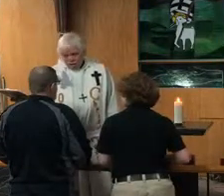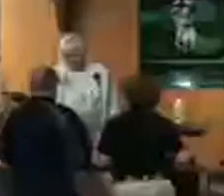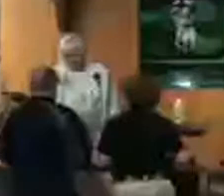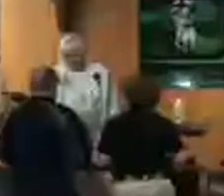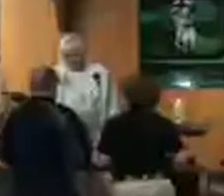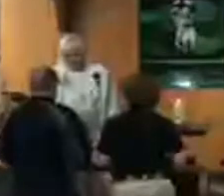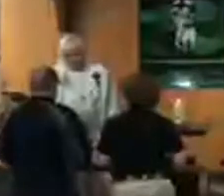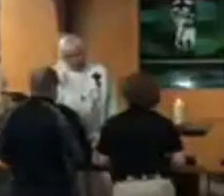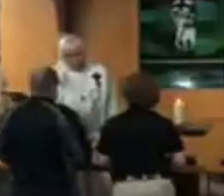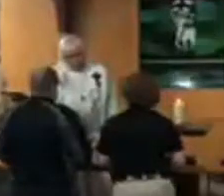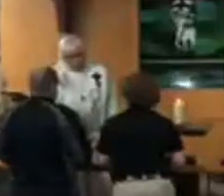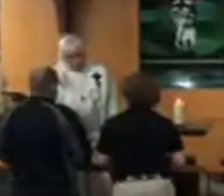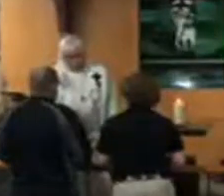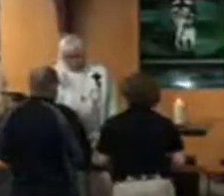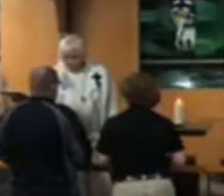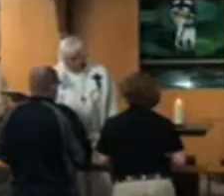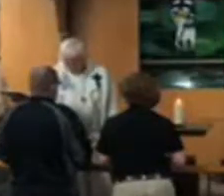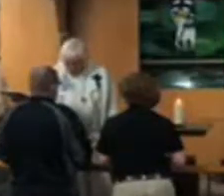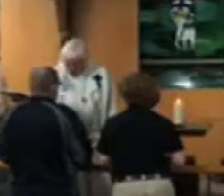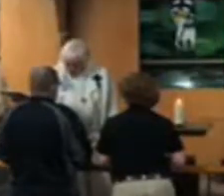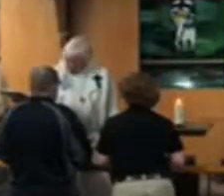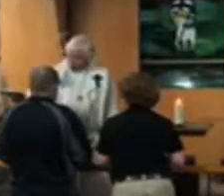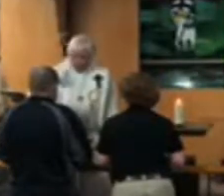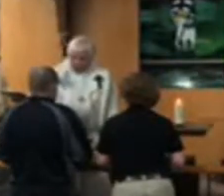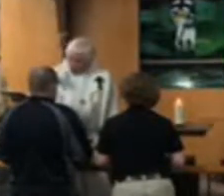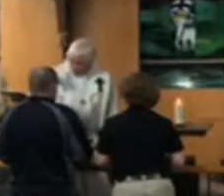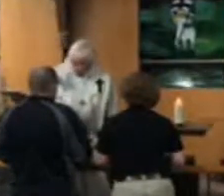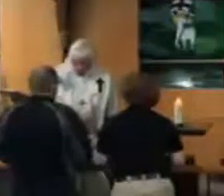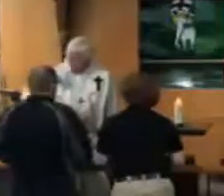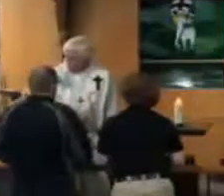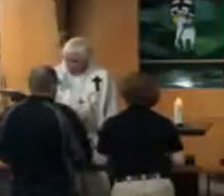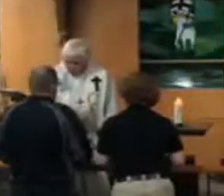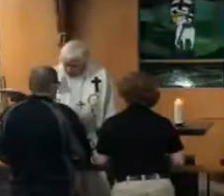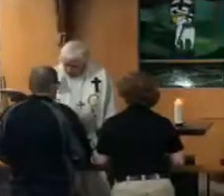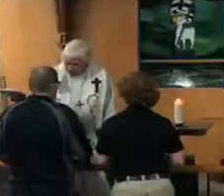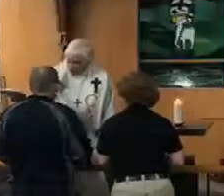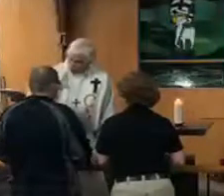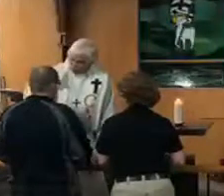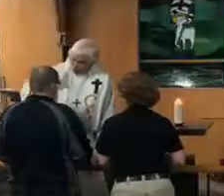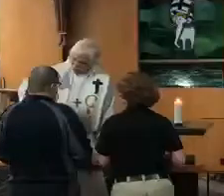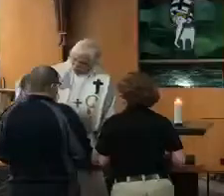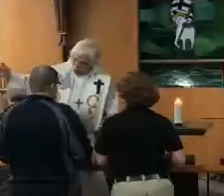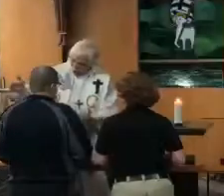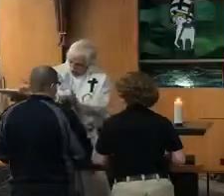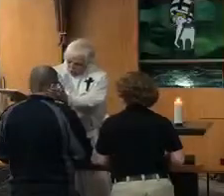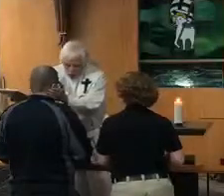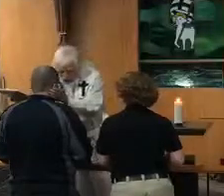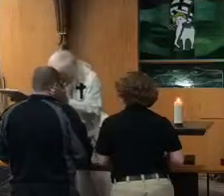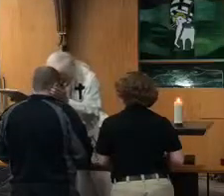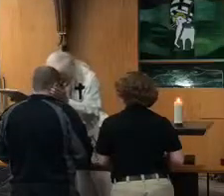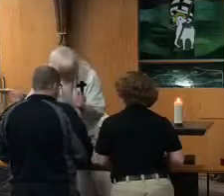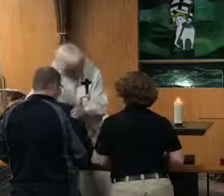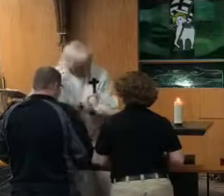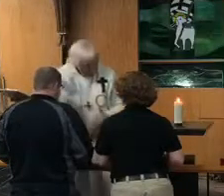there, it isn't just Easter. It isn't just Christmas. Pretty good. It isn't just morning. It isn't just evening. It is from now on, all day